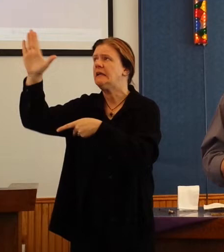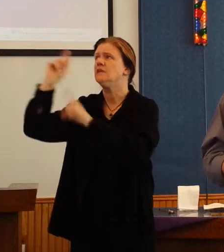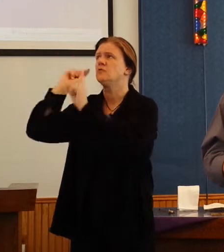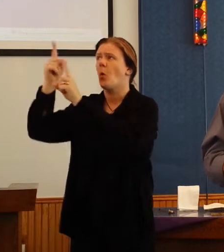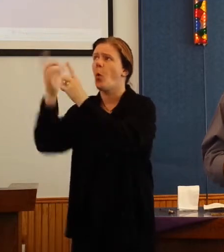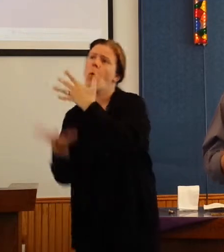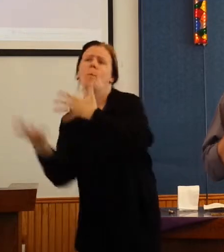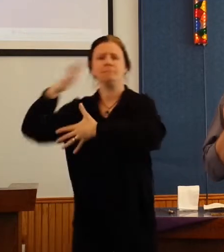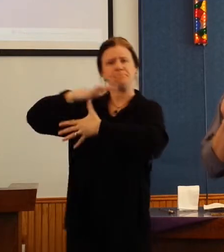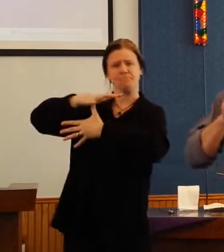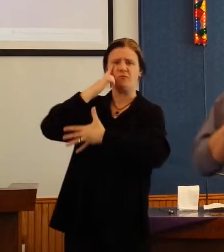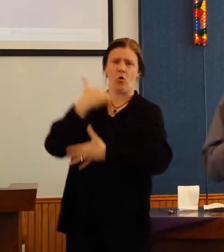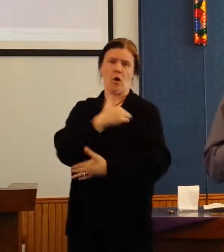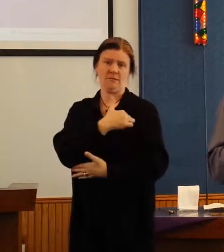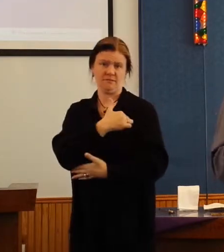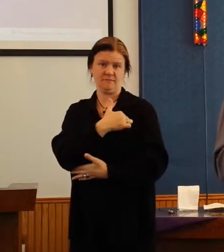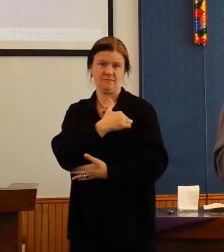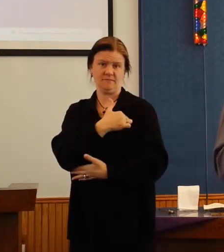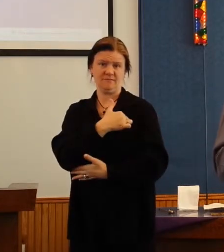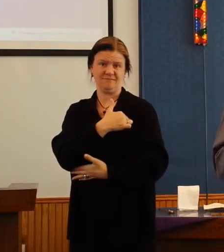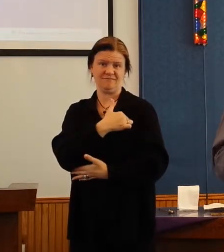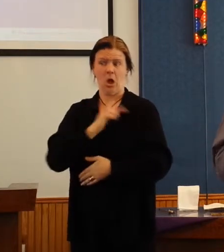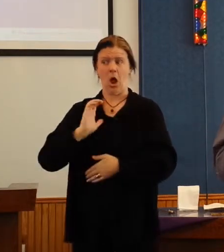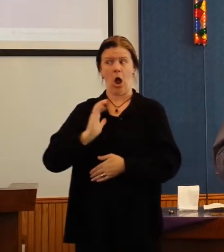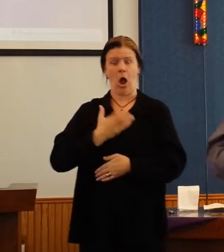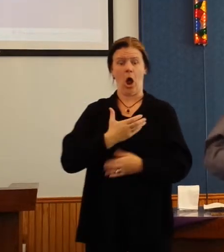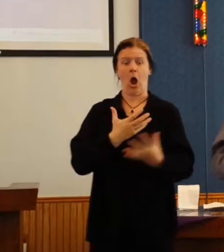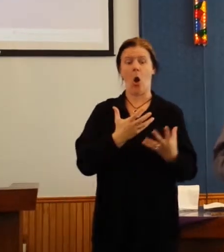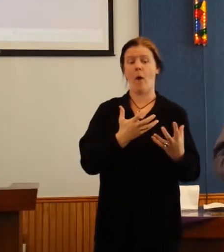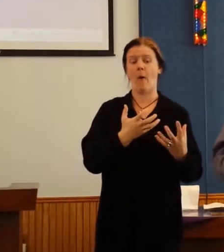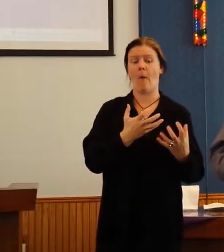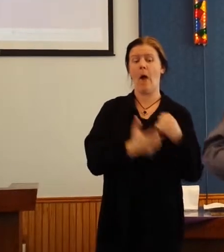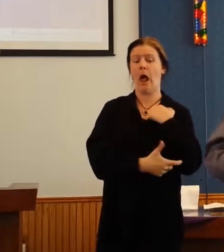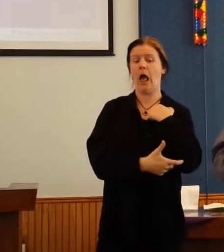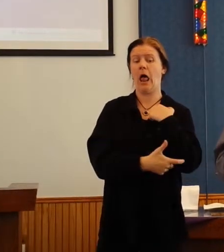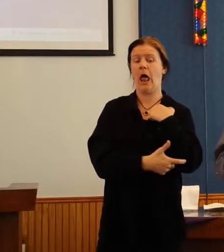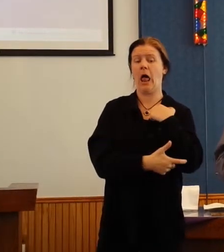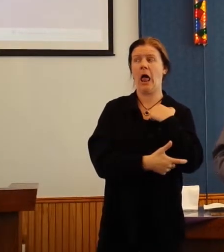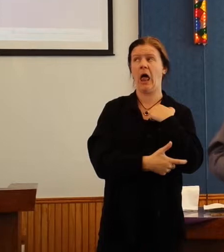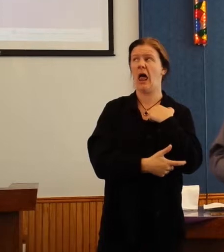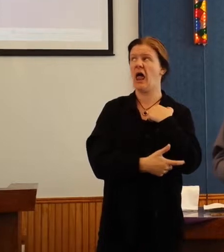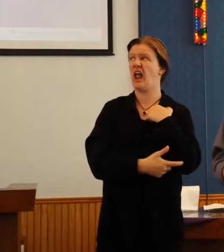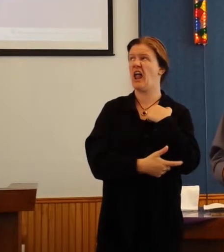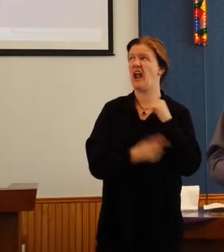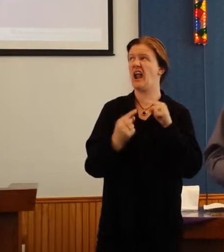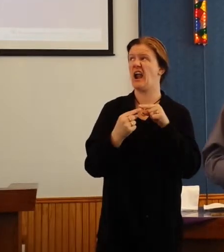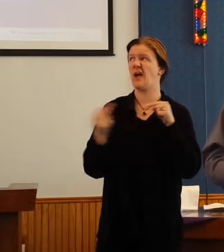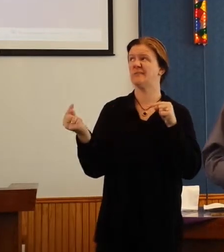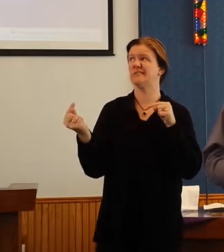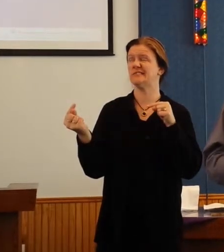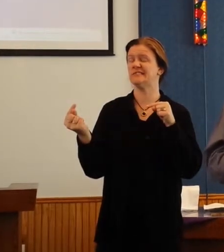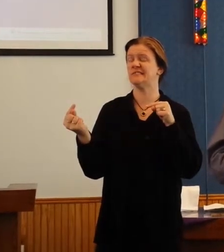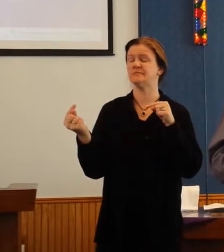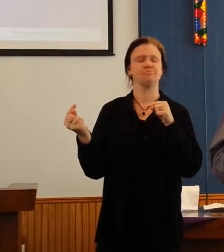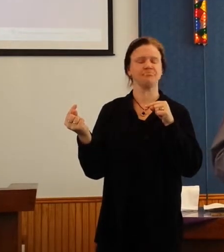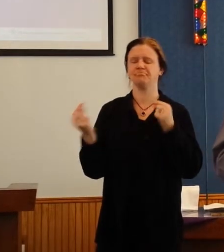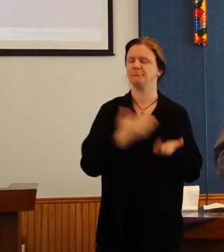lives, even if it might be the opposite of what we really want to do, or even if it might be really painful to do.